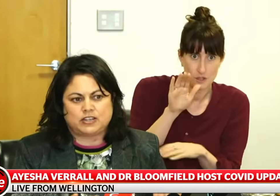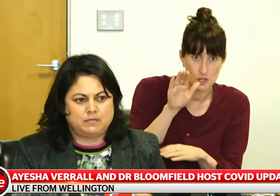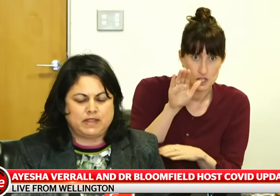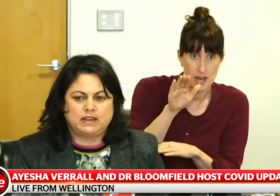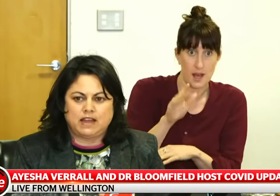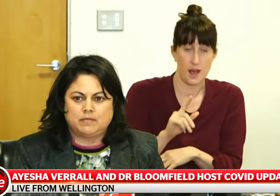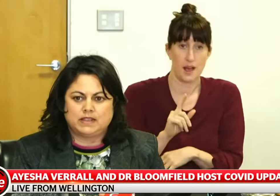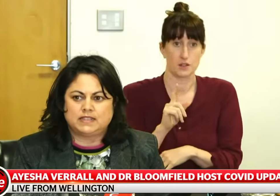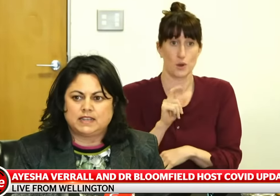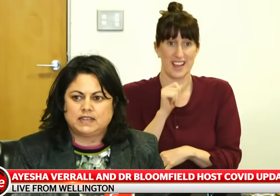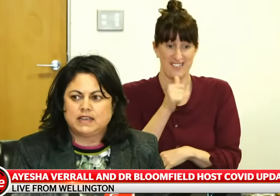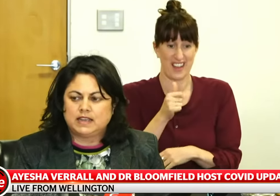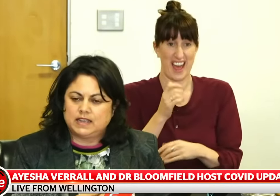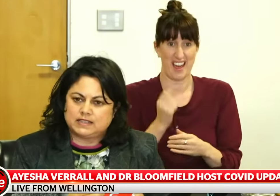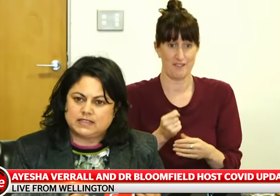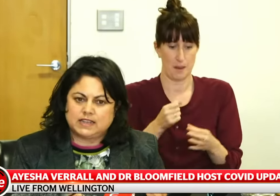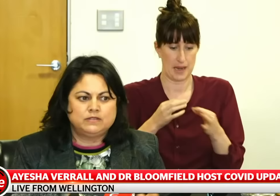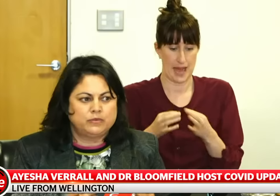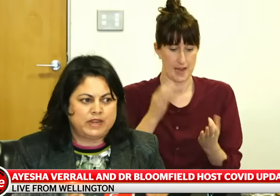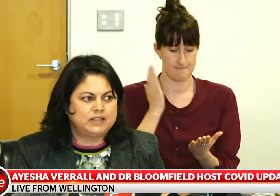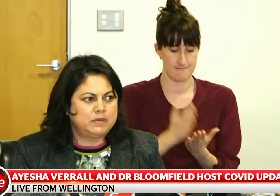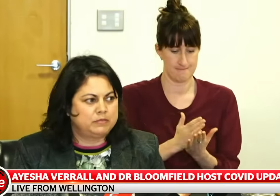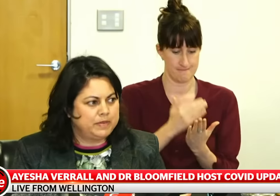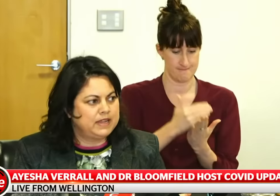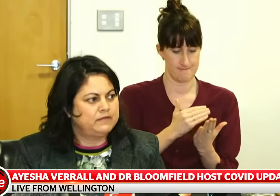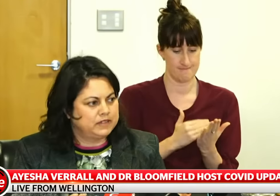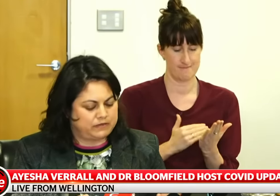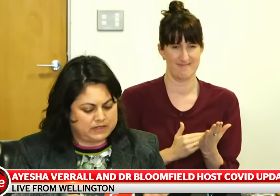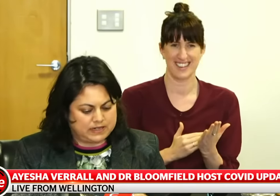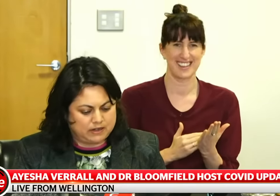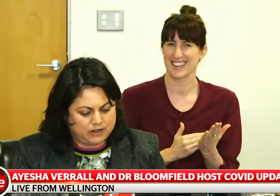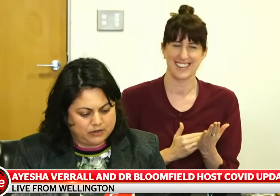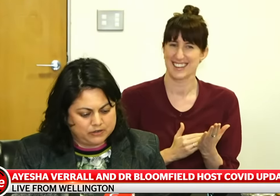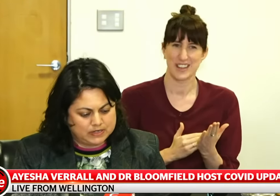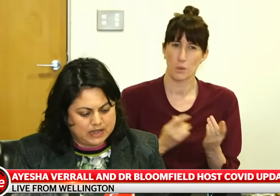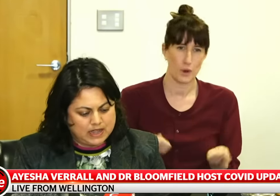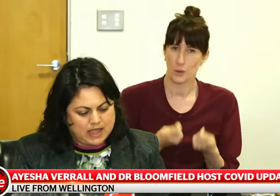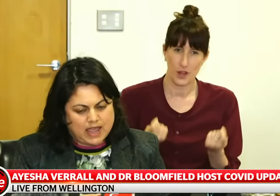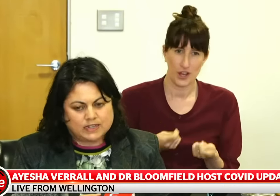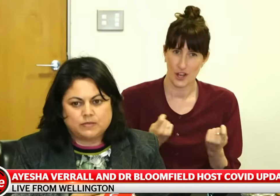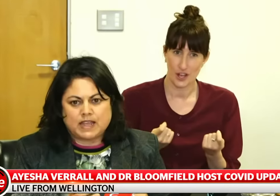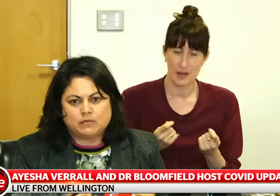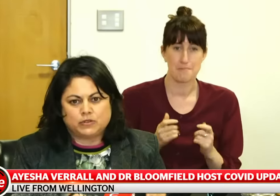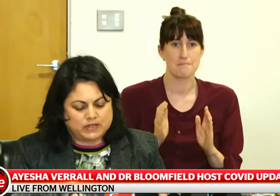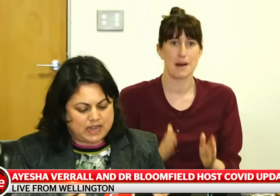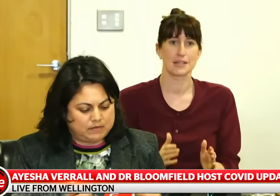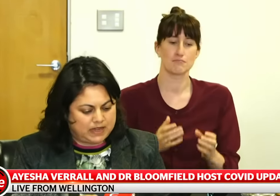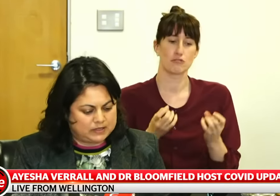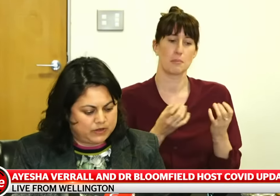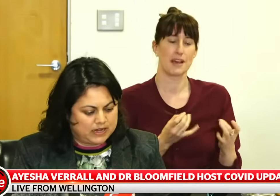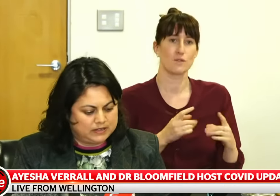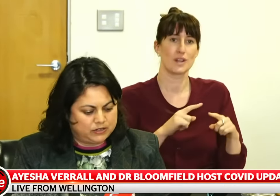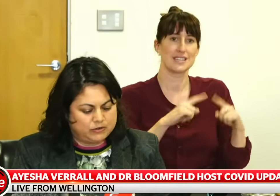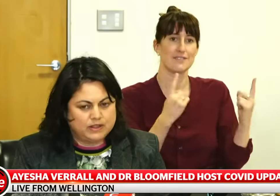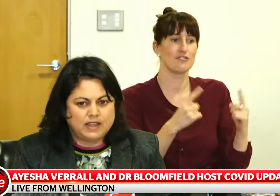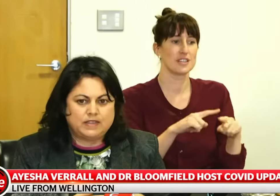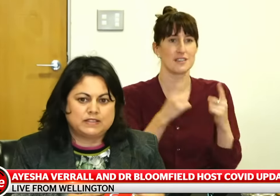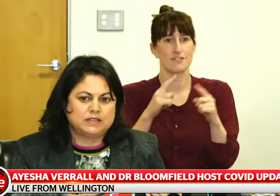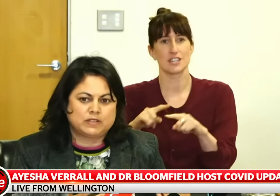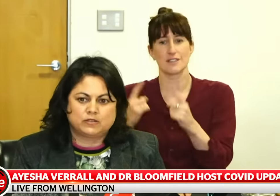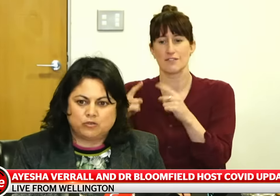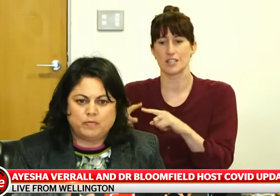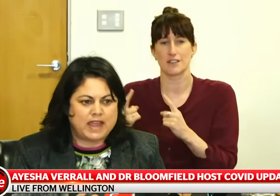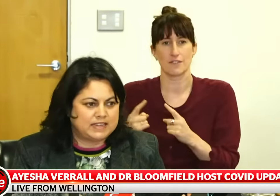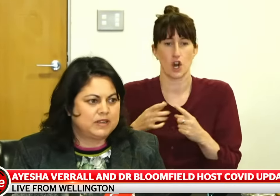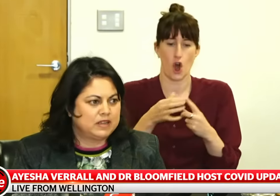can actually be a liability. Instead, we need to be prepared for different scenarios and to be able to adapt as we need to. And